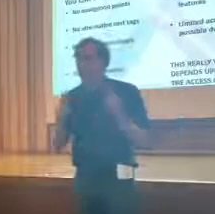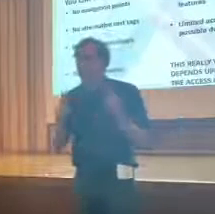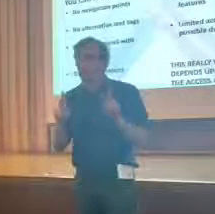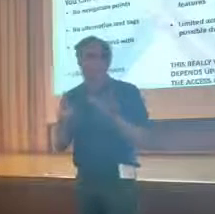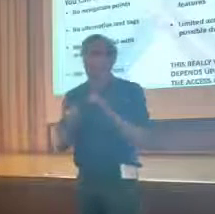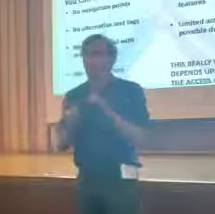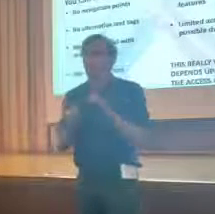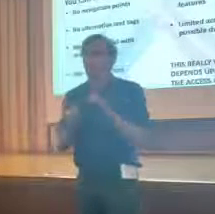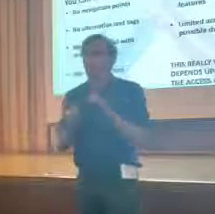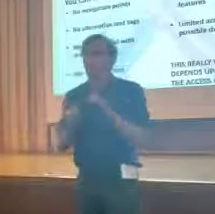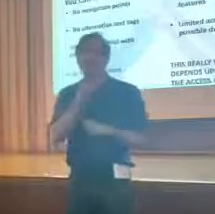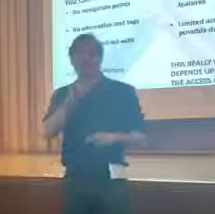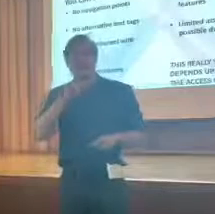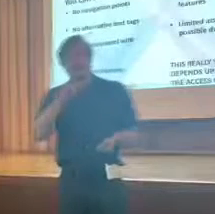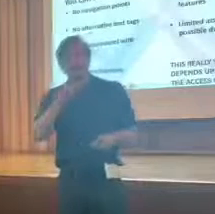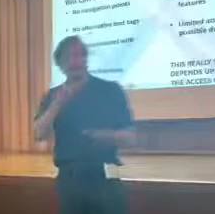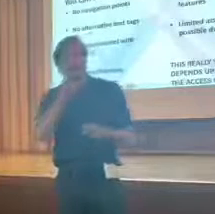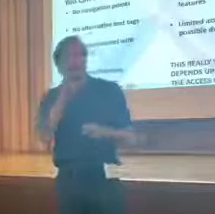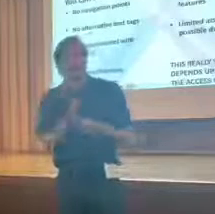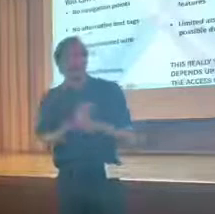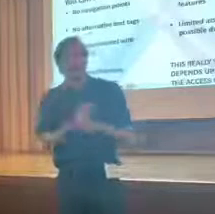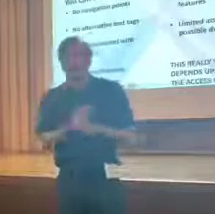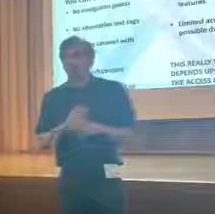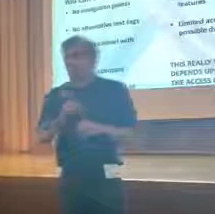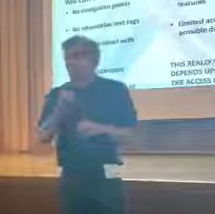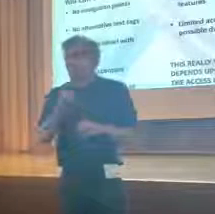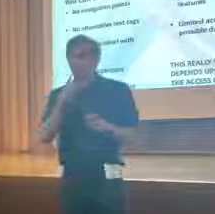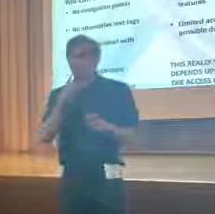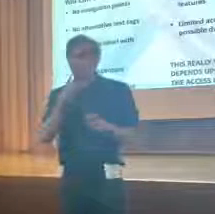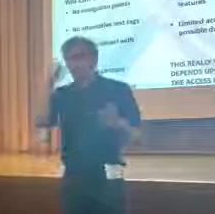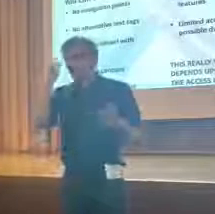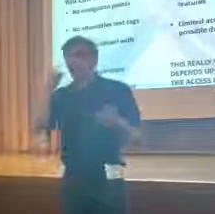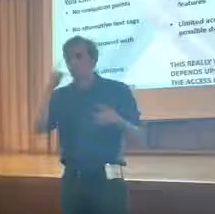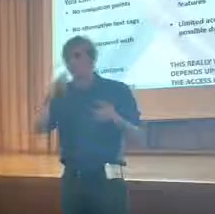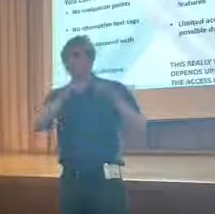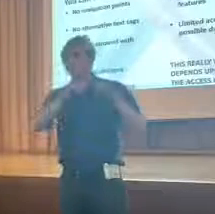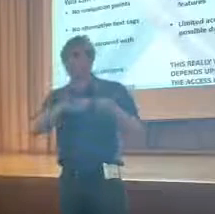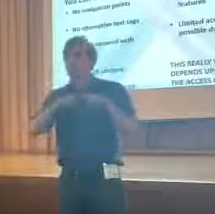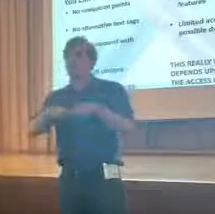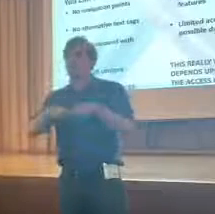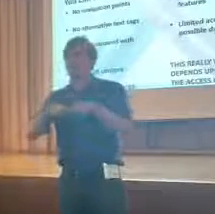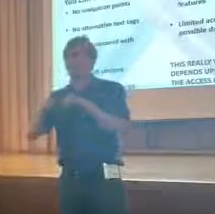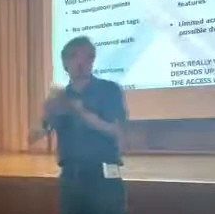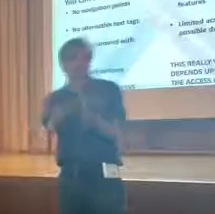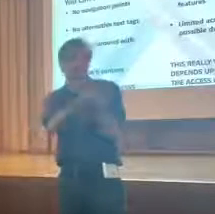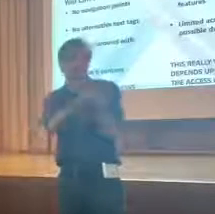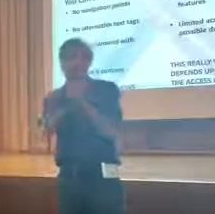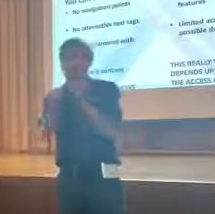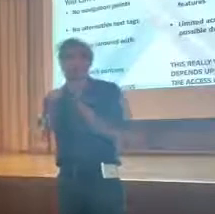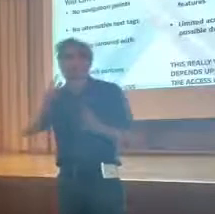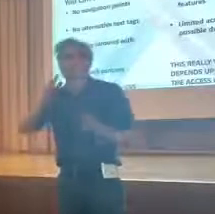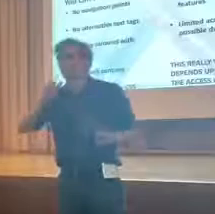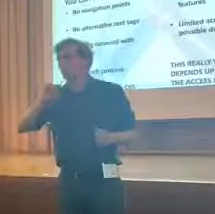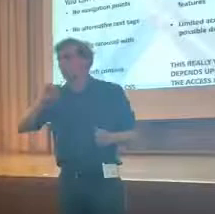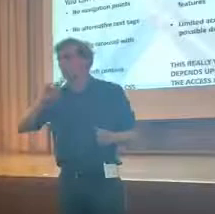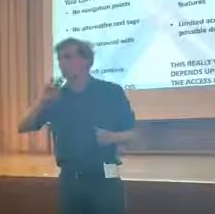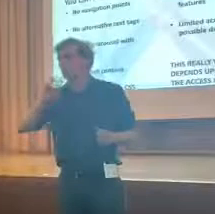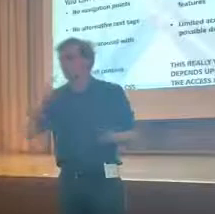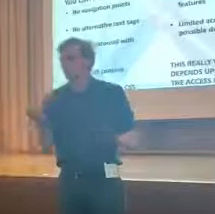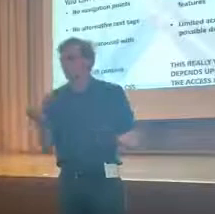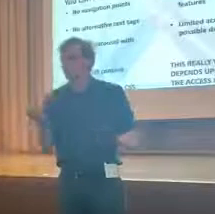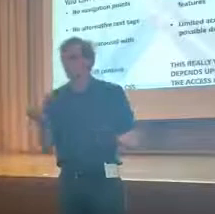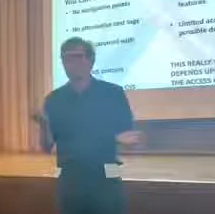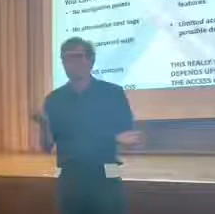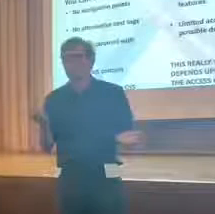so hard to say because it really depends upon the website and the access to